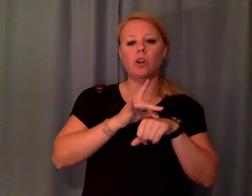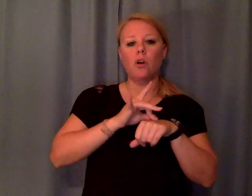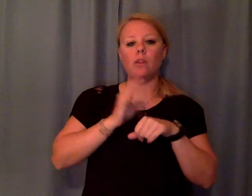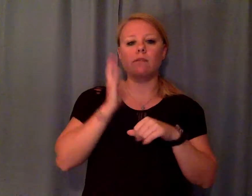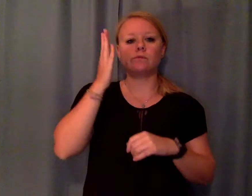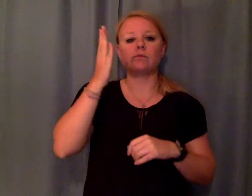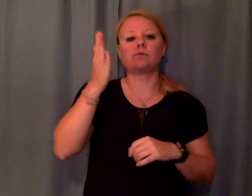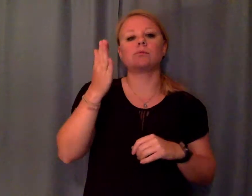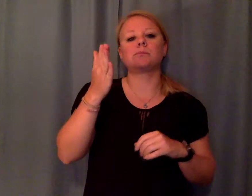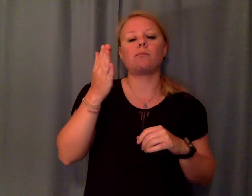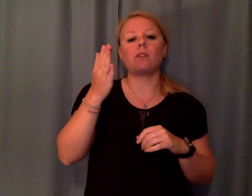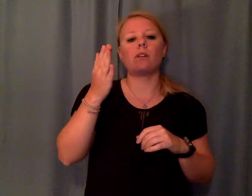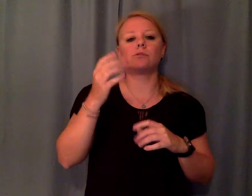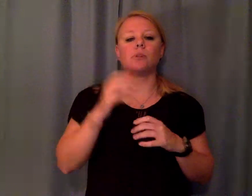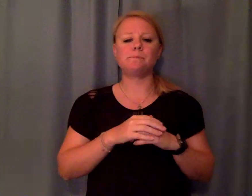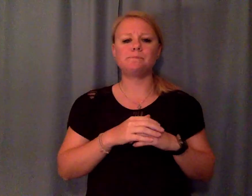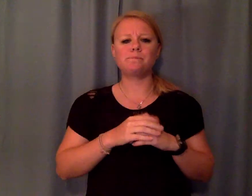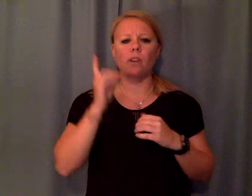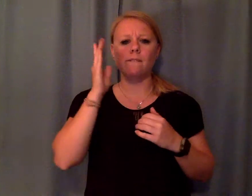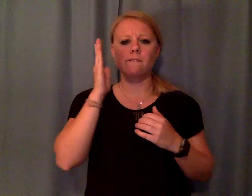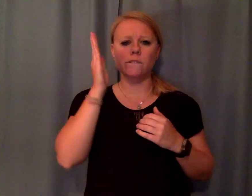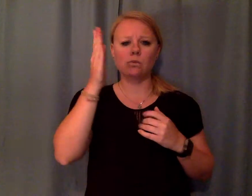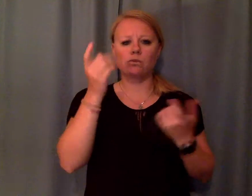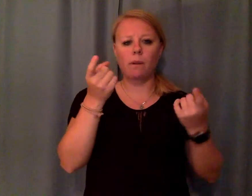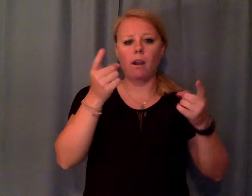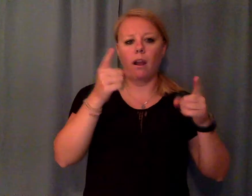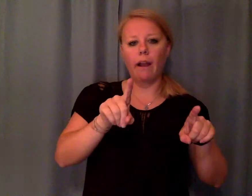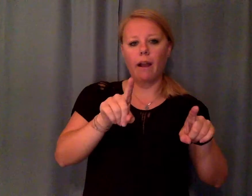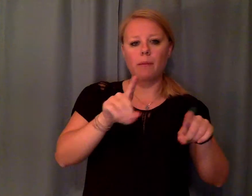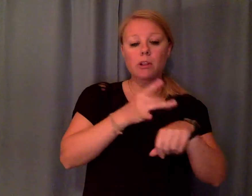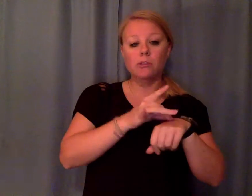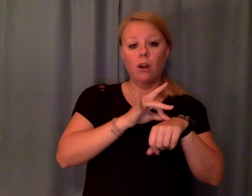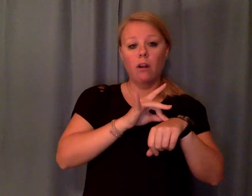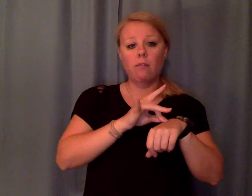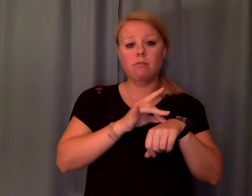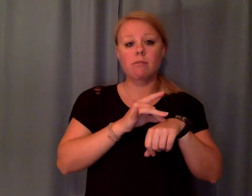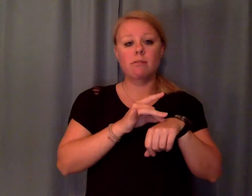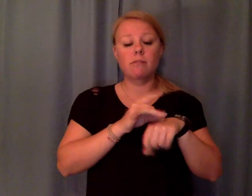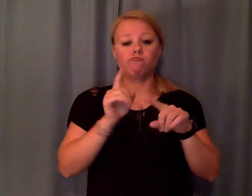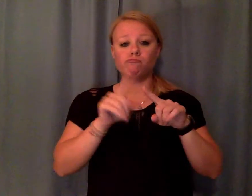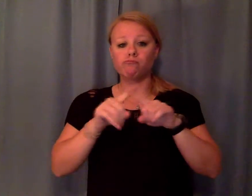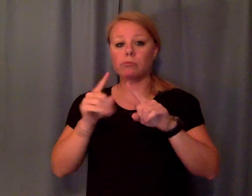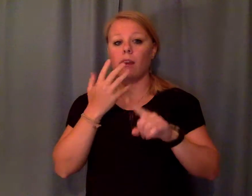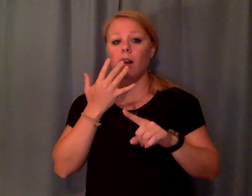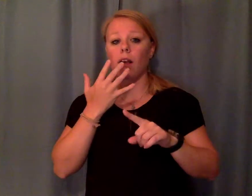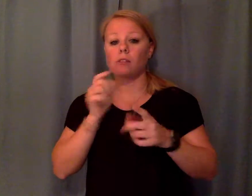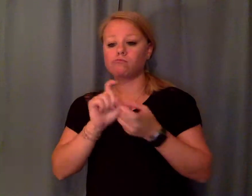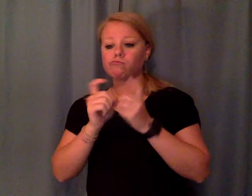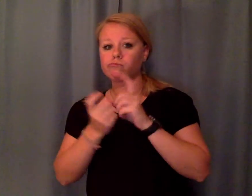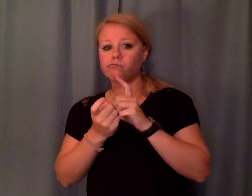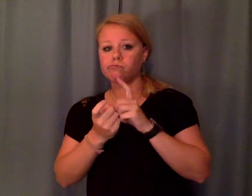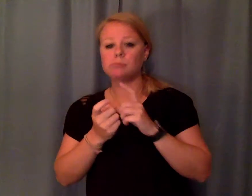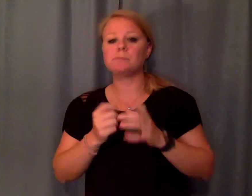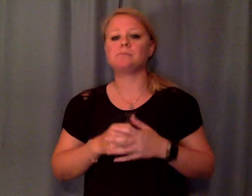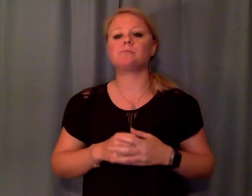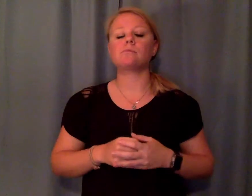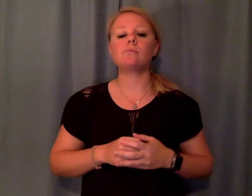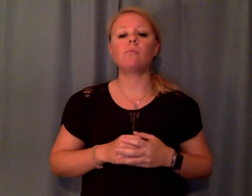Earth depending on what your fortune was. And my favorite and most successful app is Bustin' Jeeber,